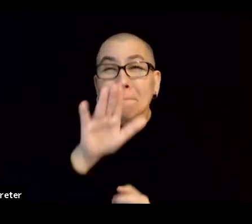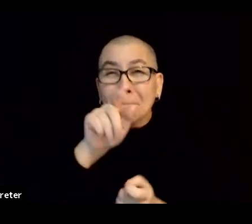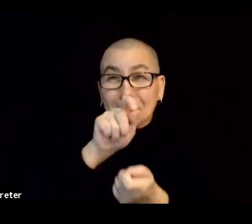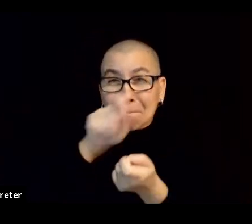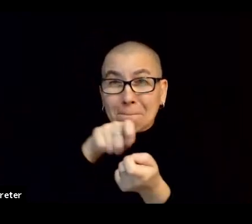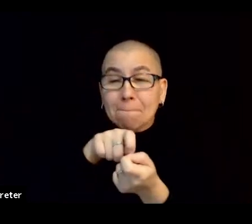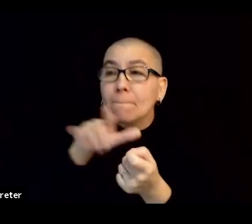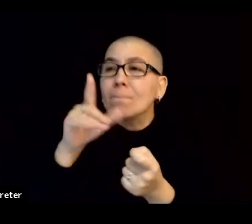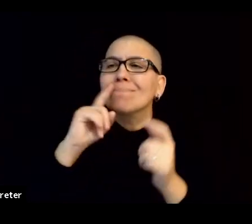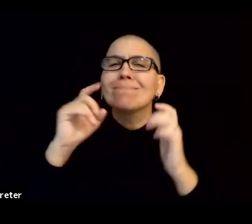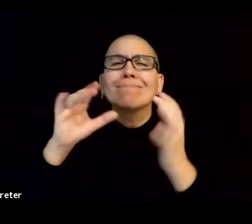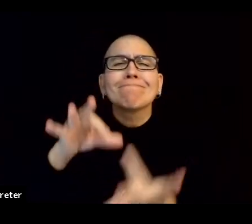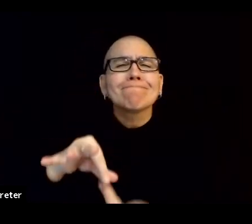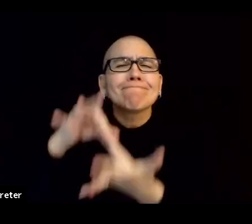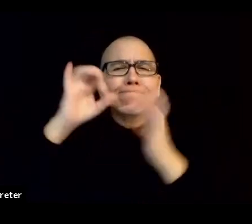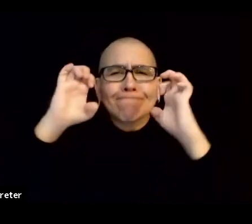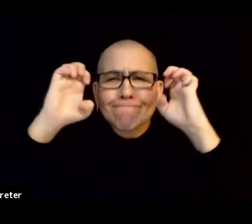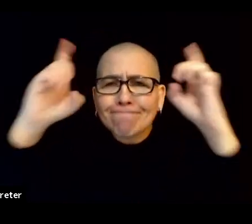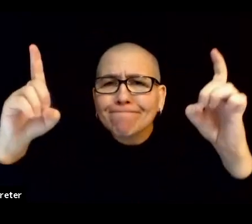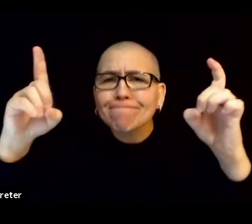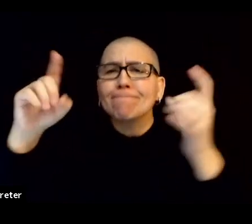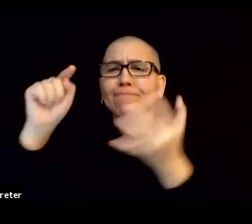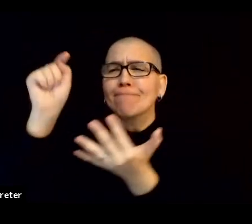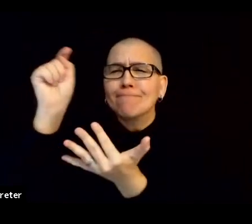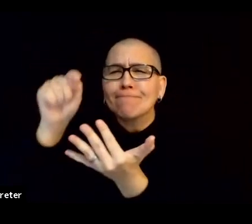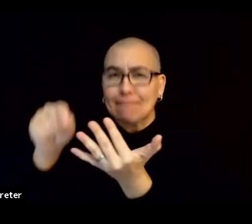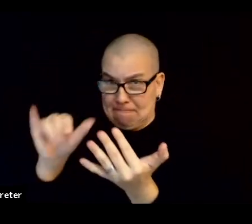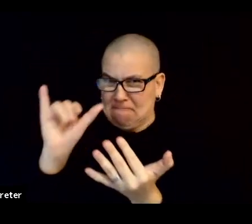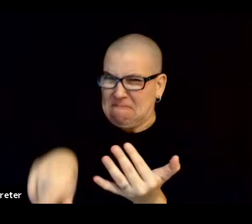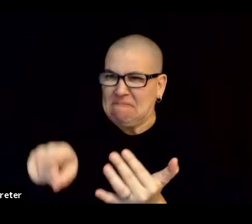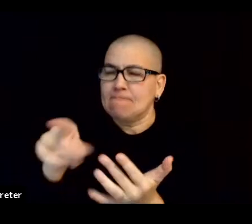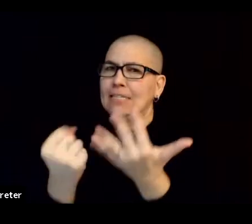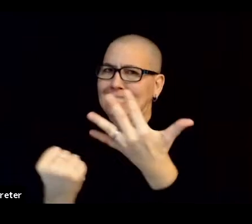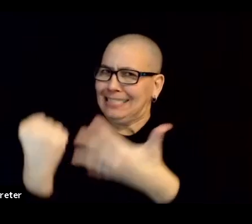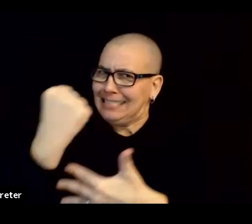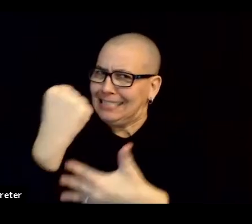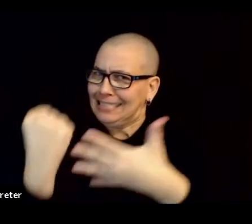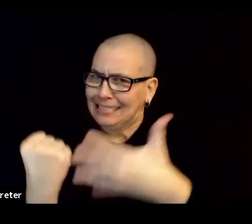really looking at that prioritization, but it really is a pilot for pre-K through grade 12.